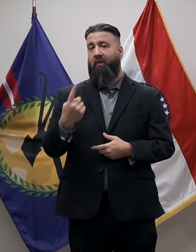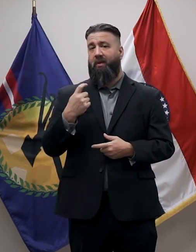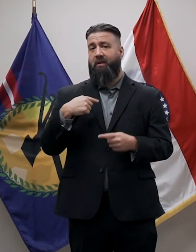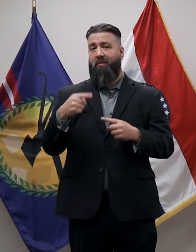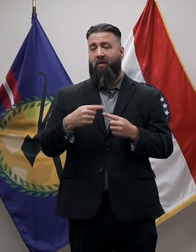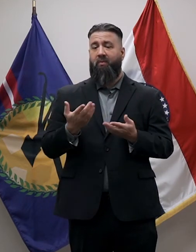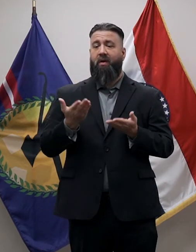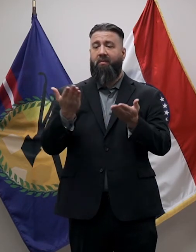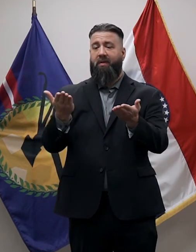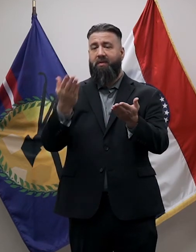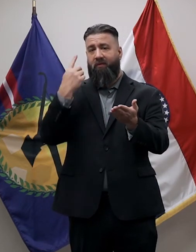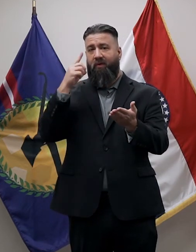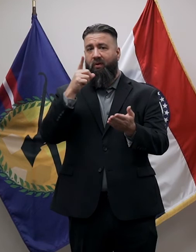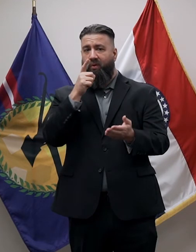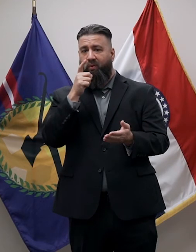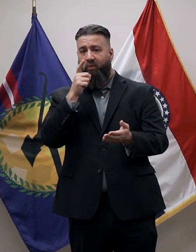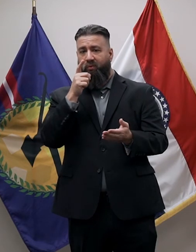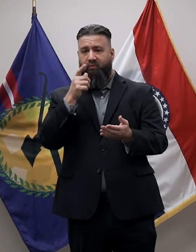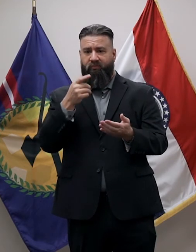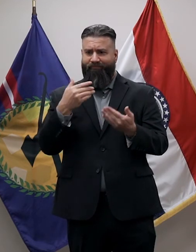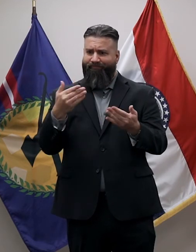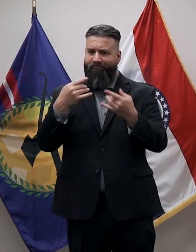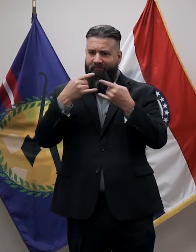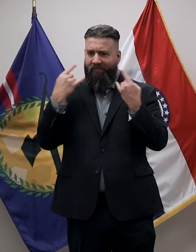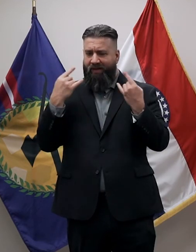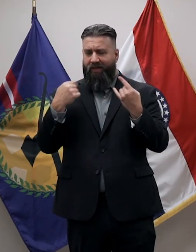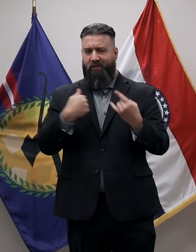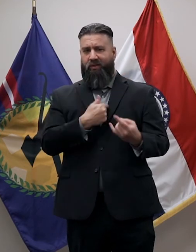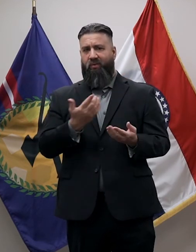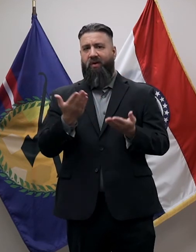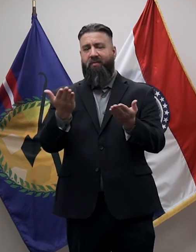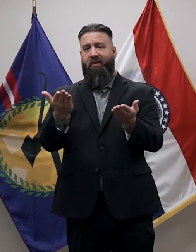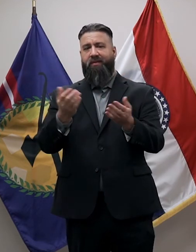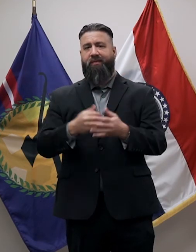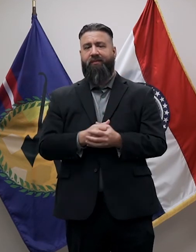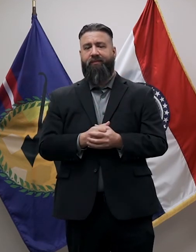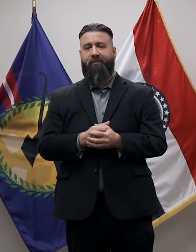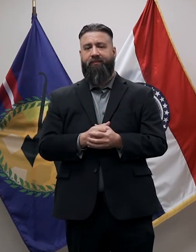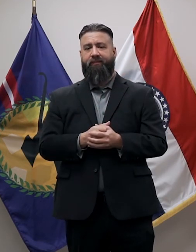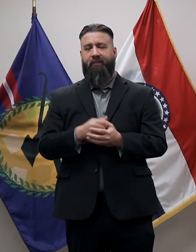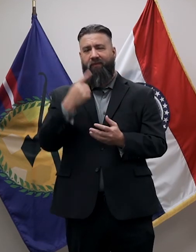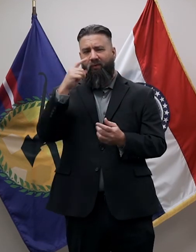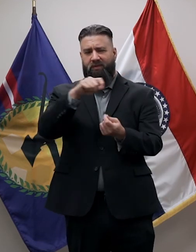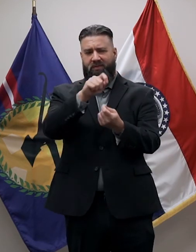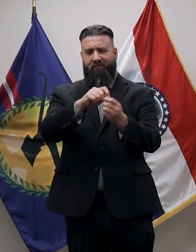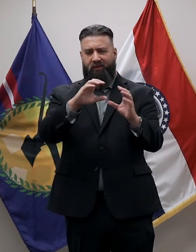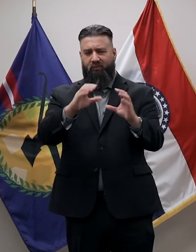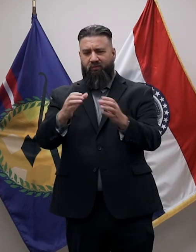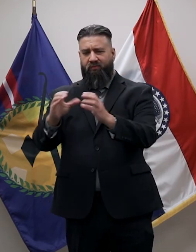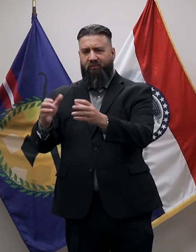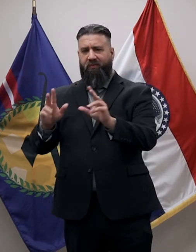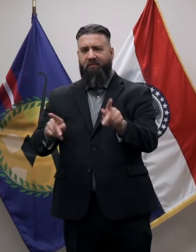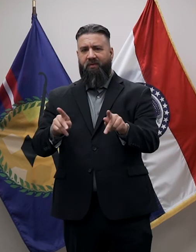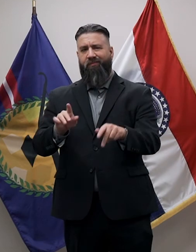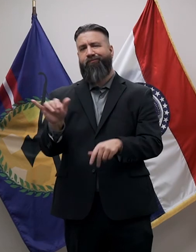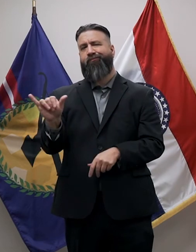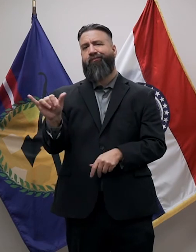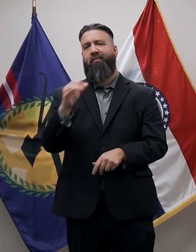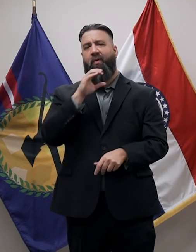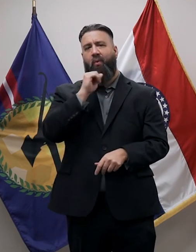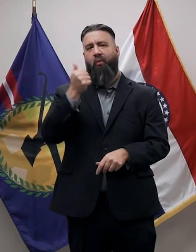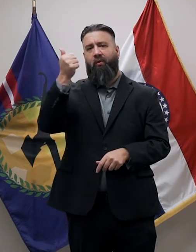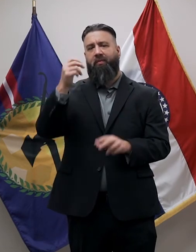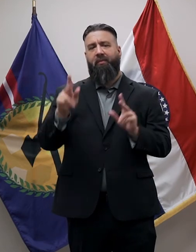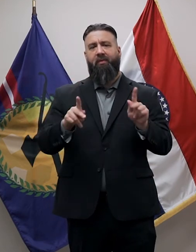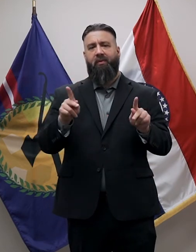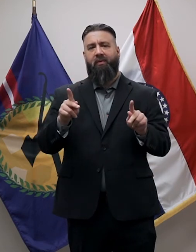about recommendations for who to wear a mask and what our mask recommendations would look like for specific populations such as older folks, high-risk